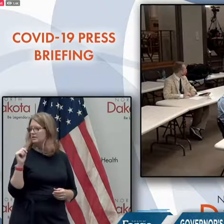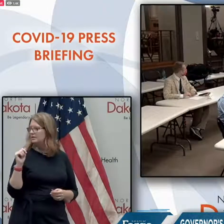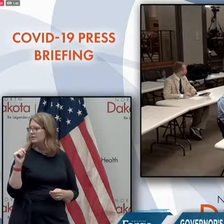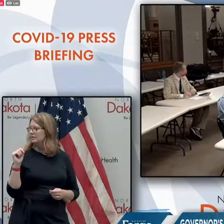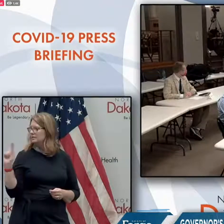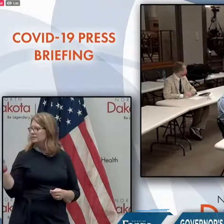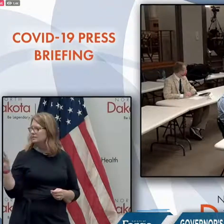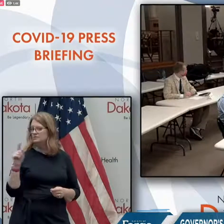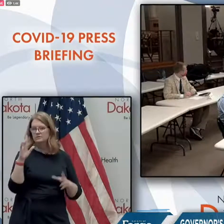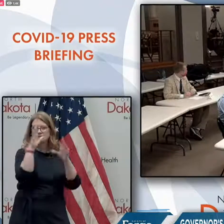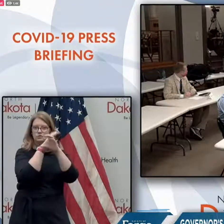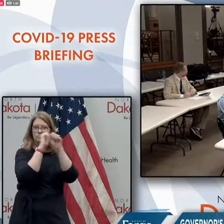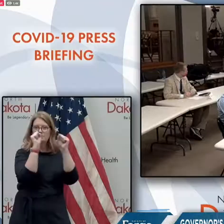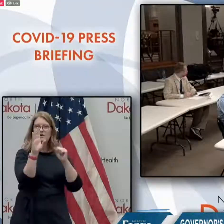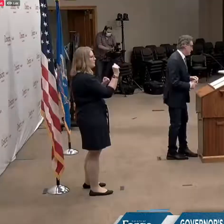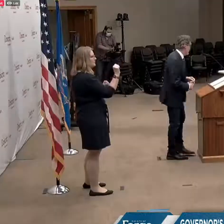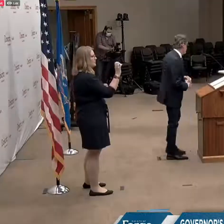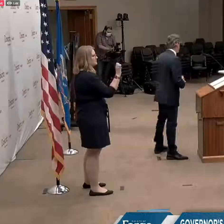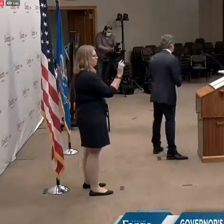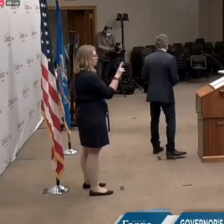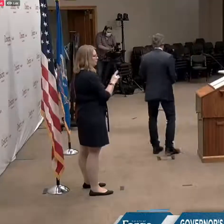Dave. Superintendent Basler.